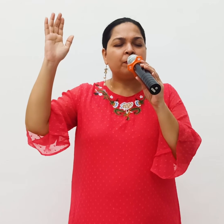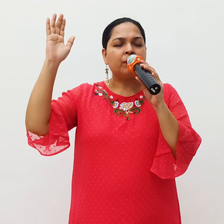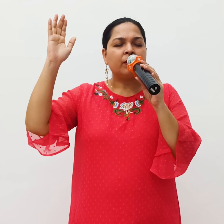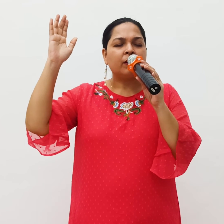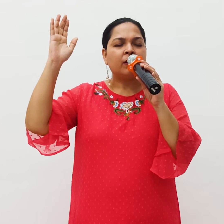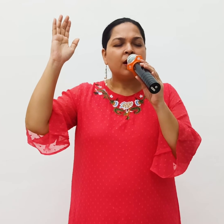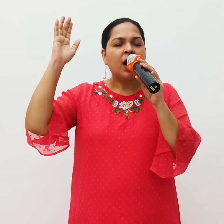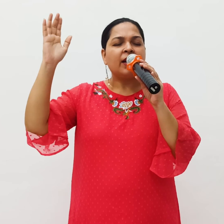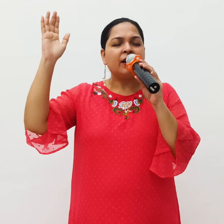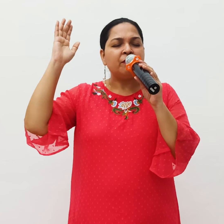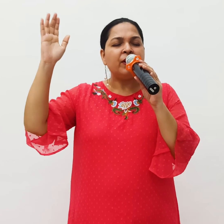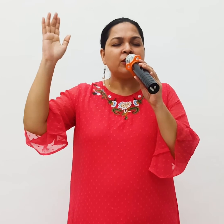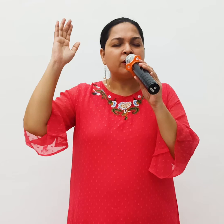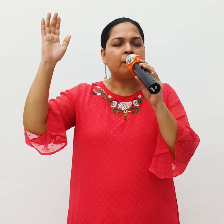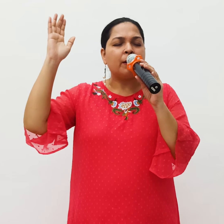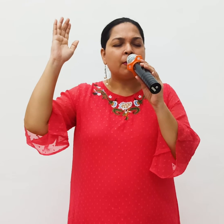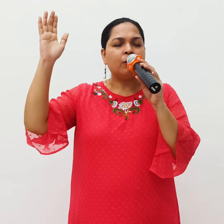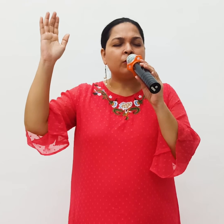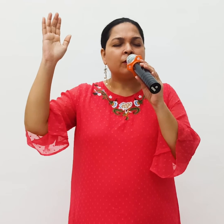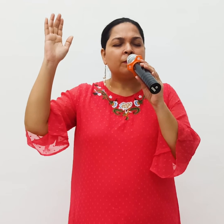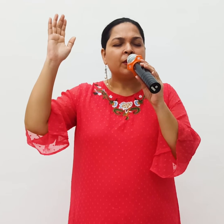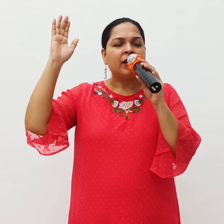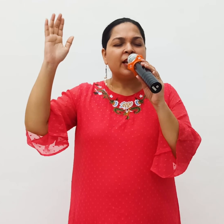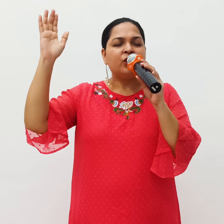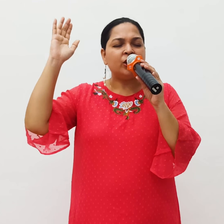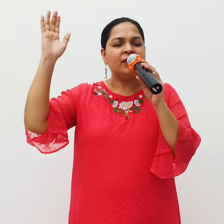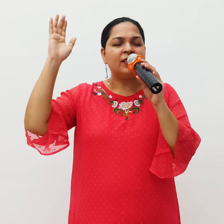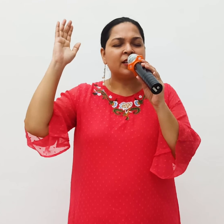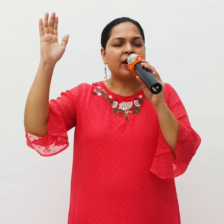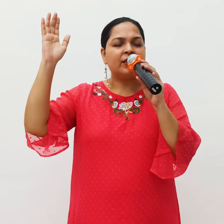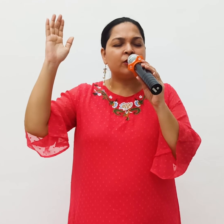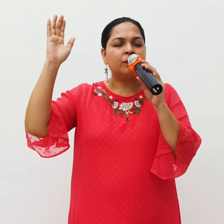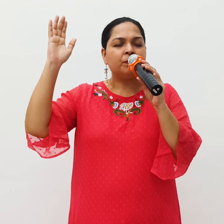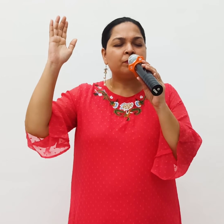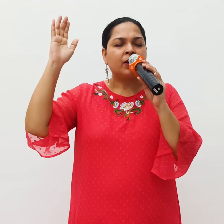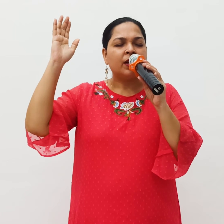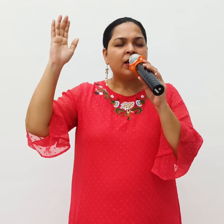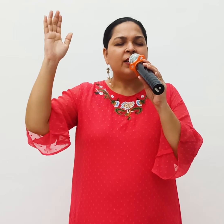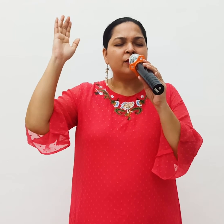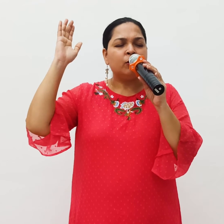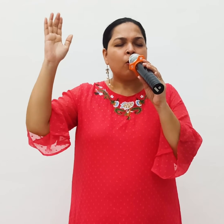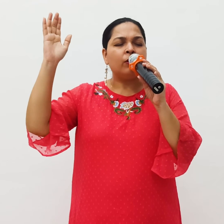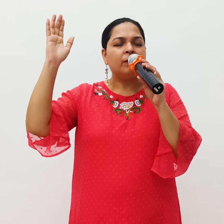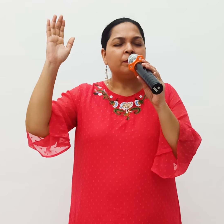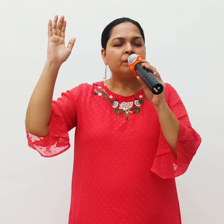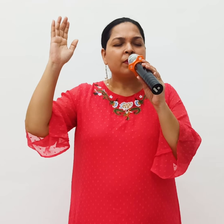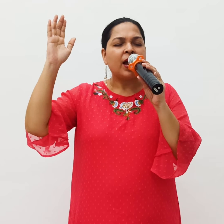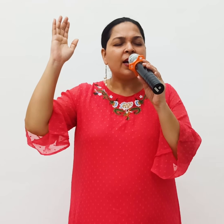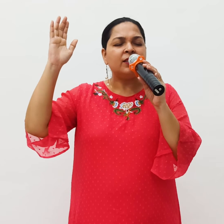today. I confess with my mouth that Jesus Christ is